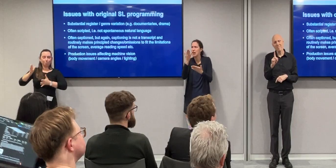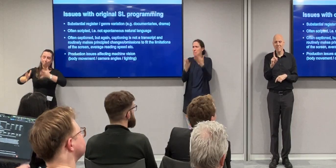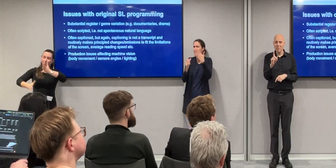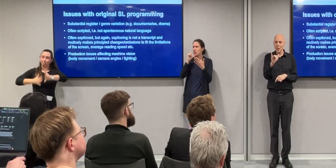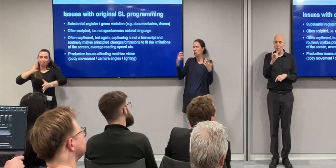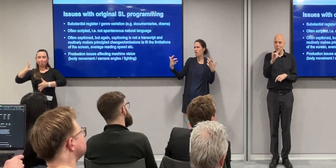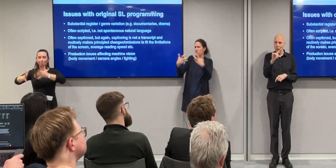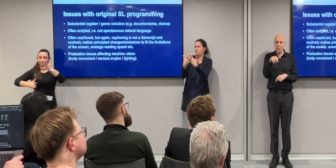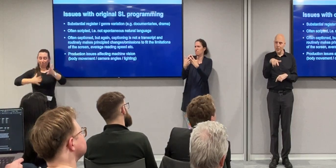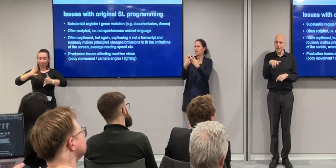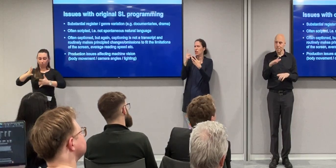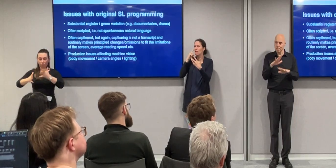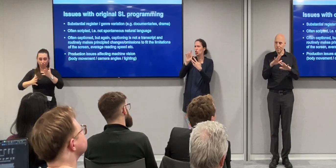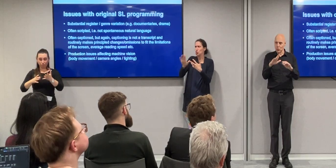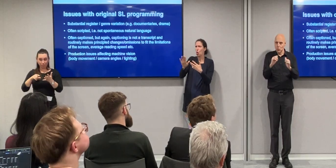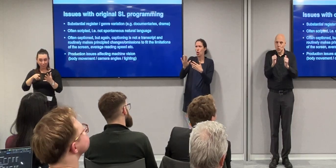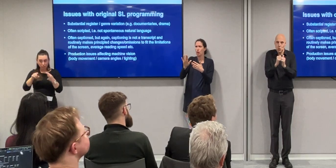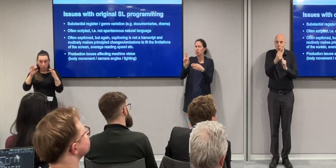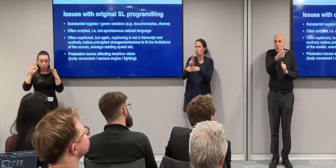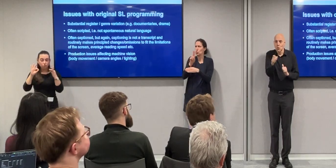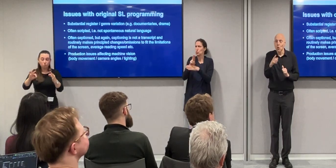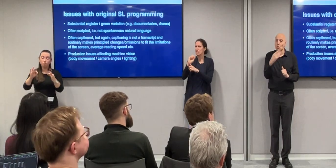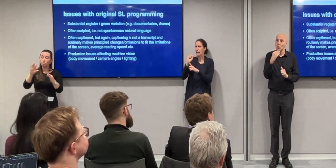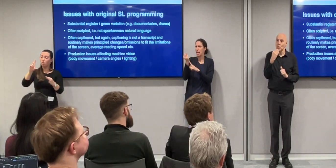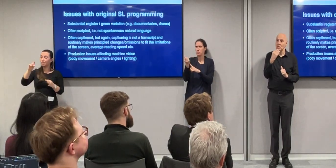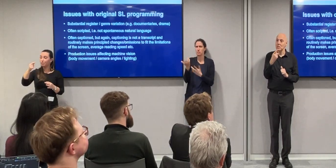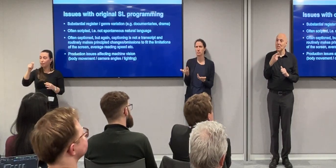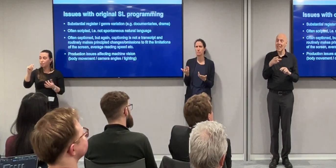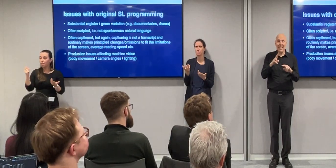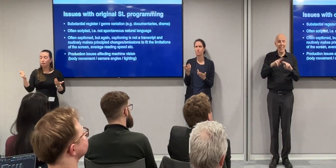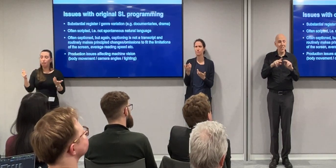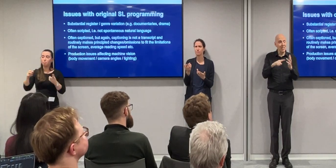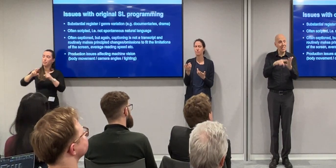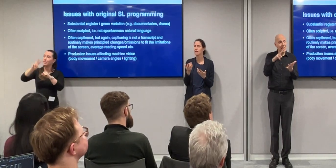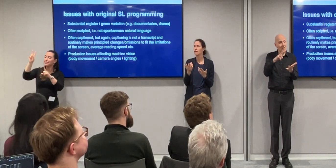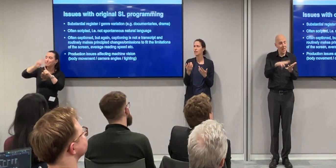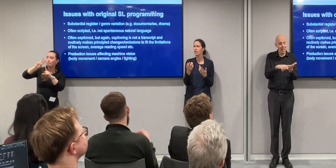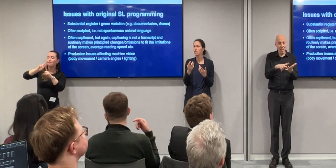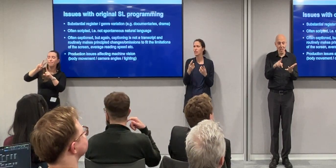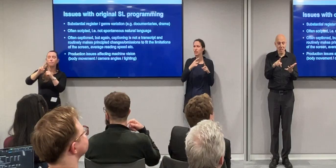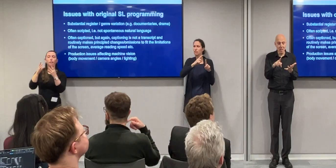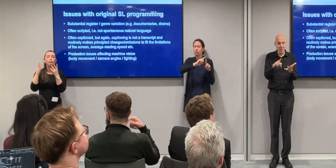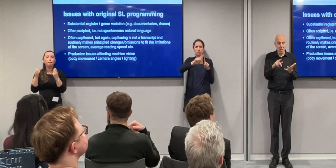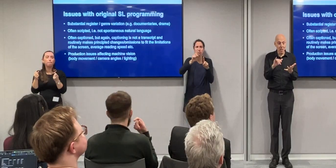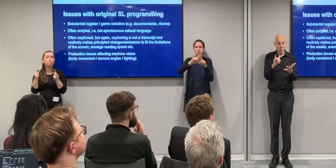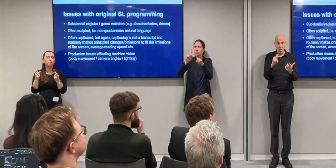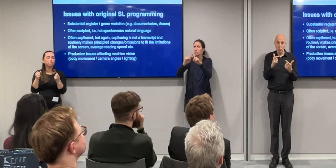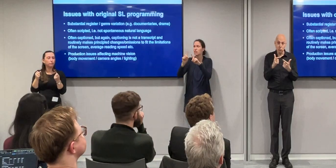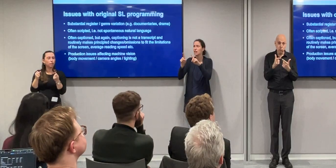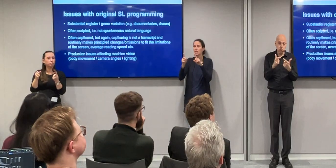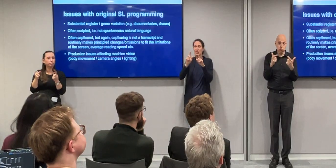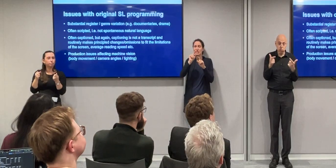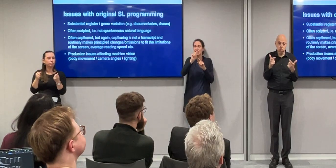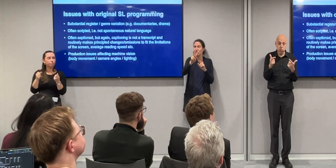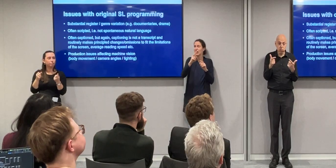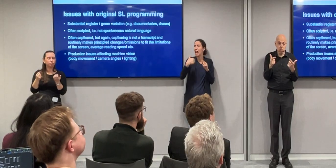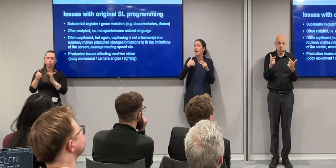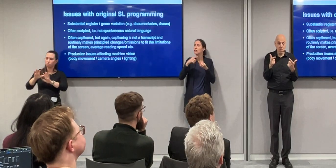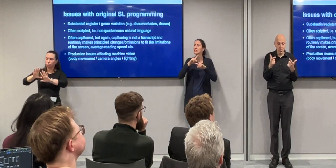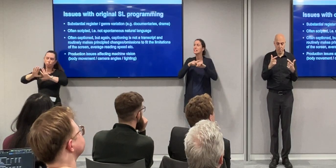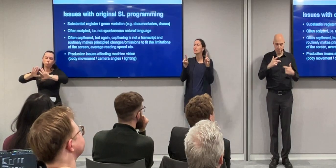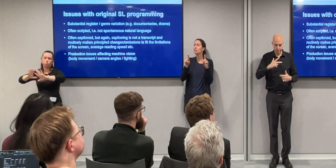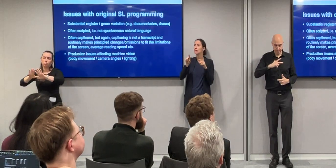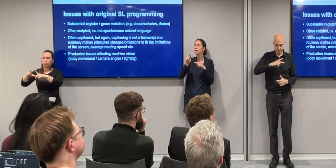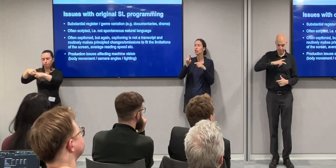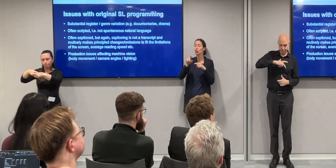your intended use case. If, different kinds of television program will have substantial register and